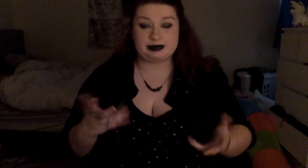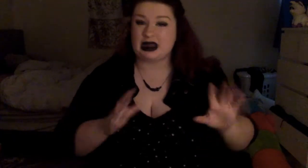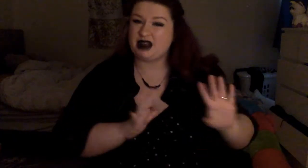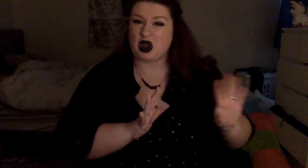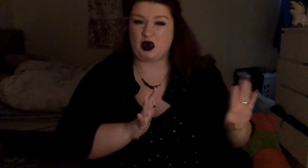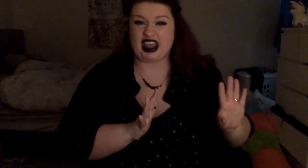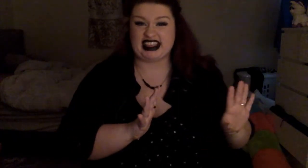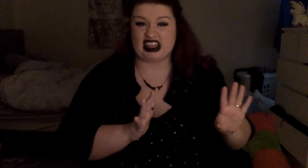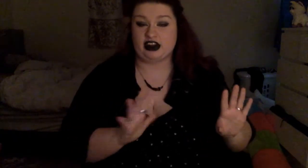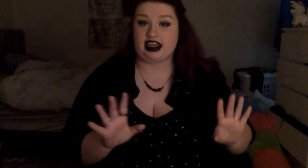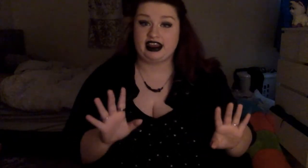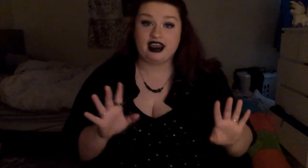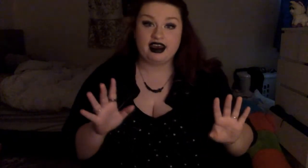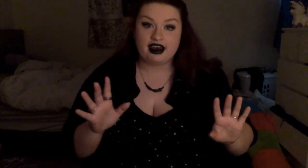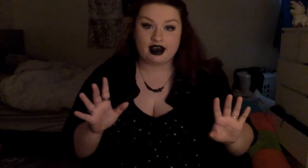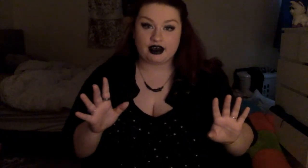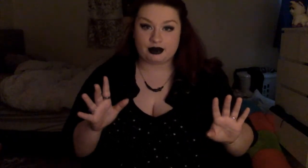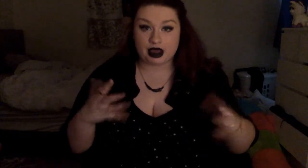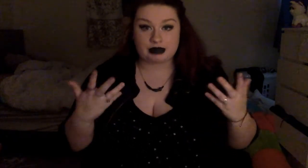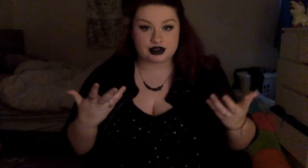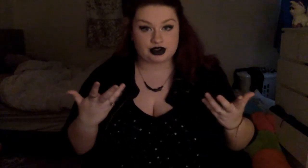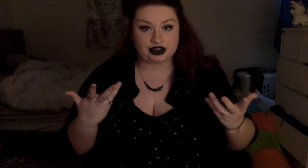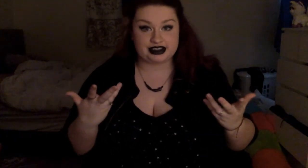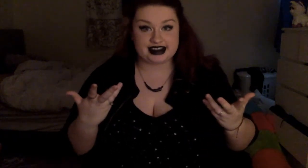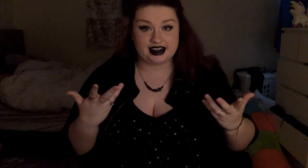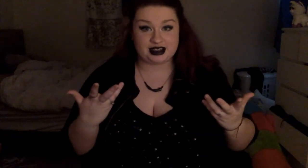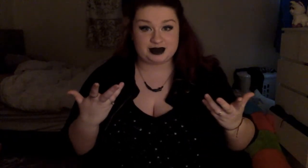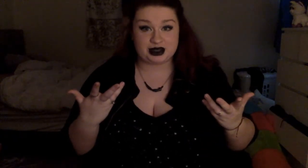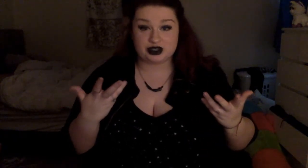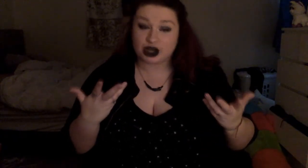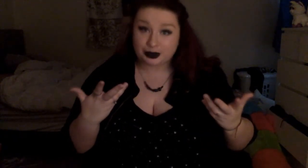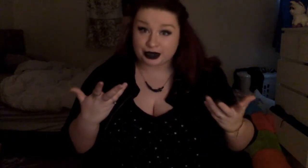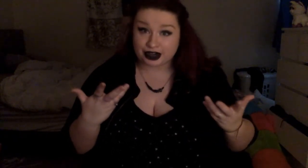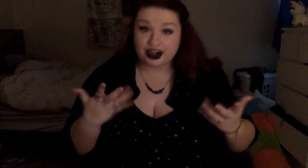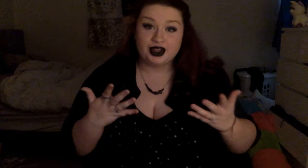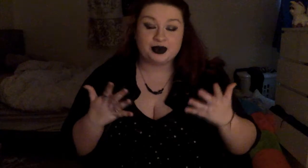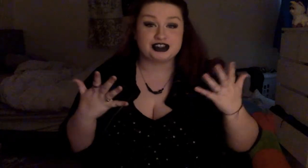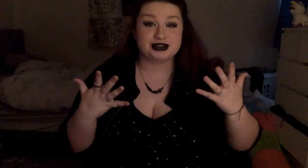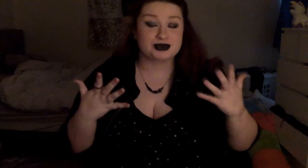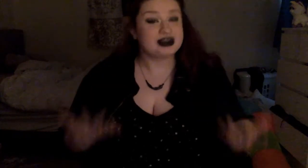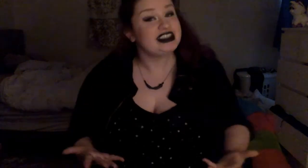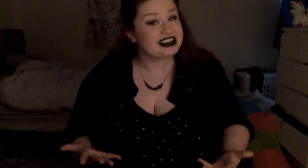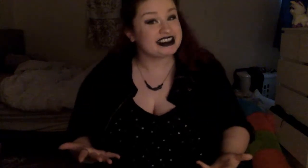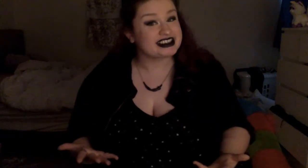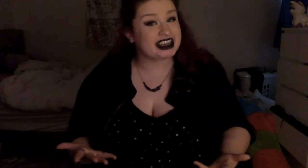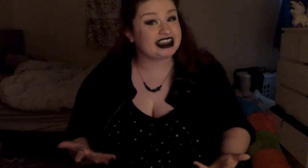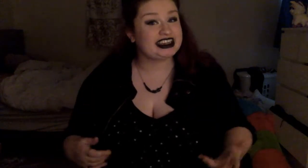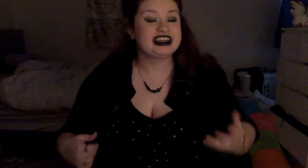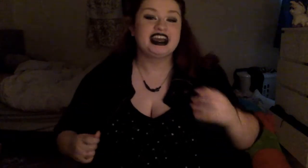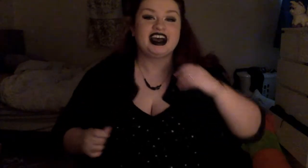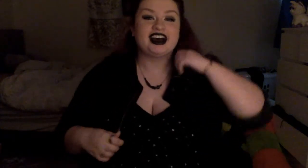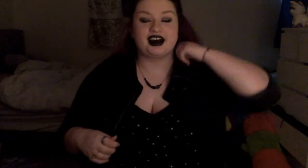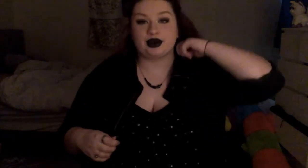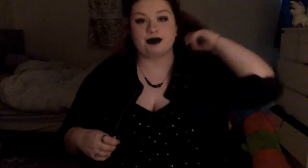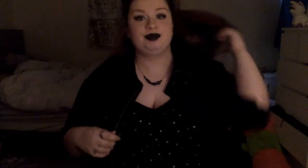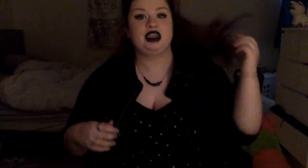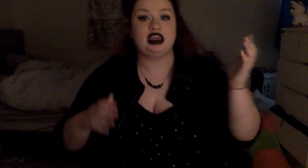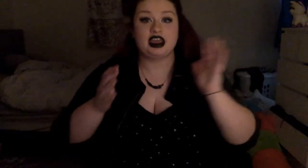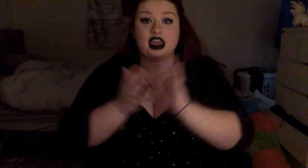I'm not quite there yet. I'm currently studying to be an interpreter, which is really exciting.